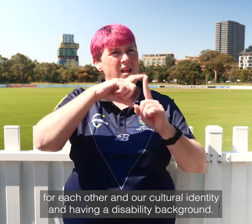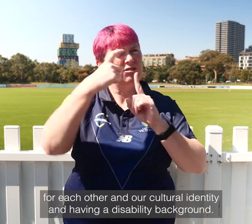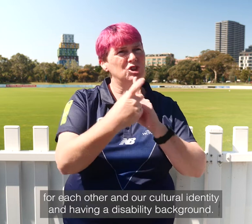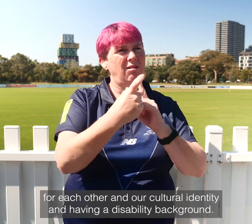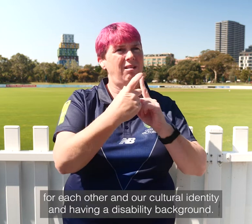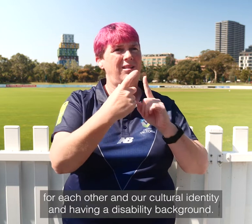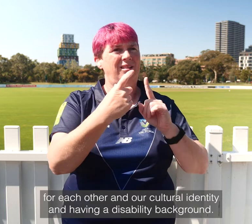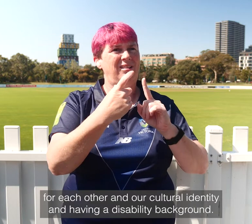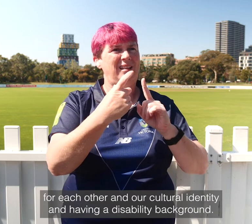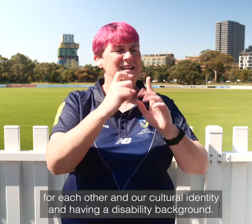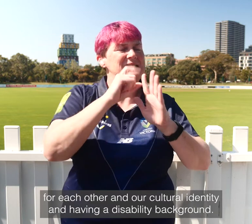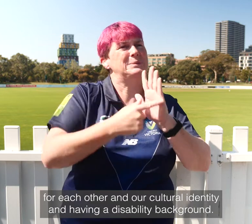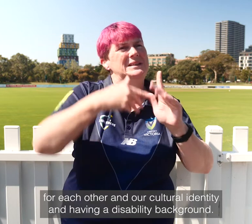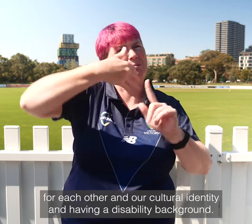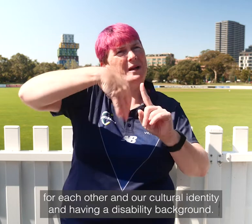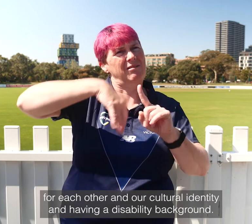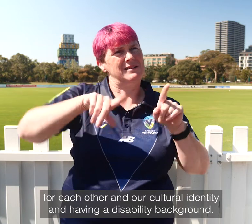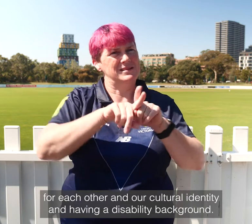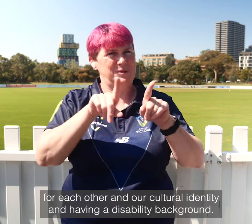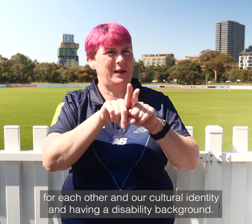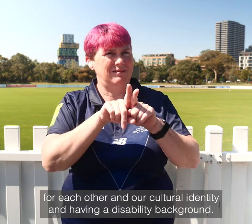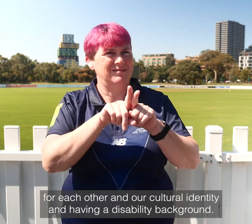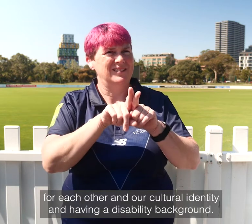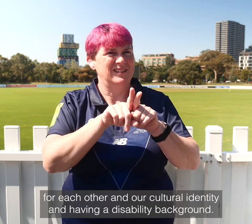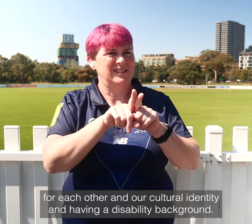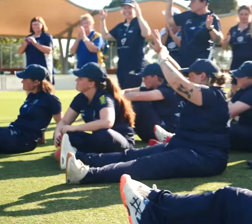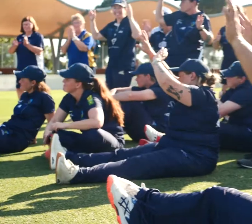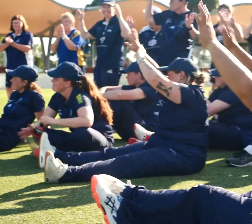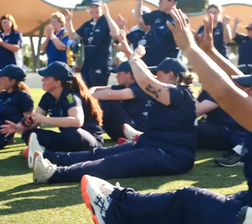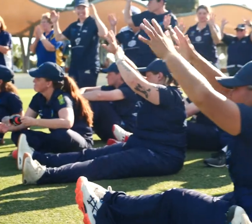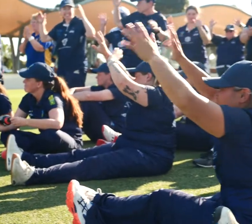other and our cultural identity and having a disability background.